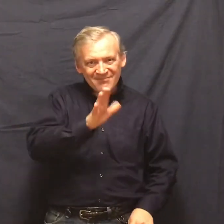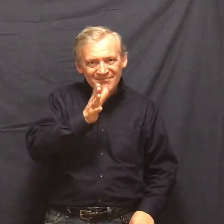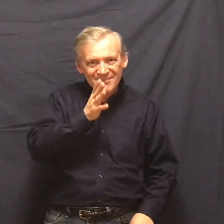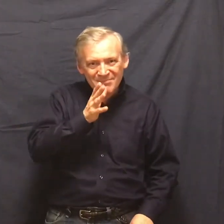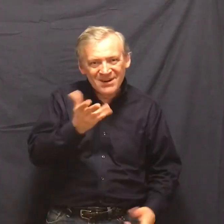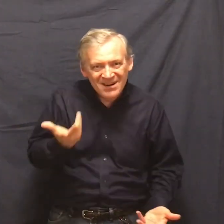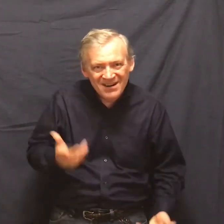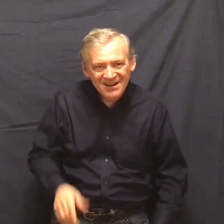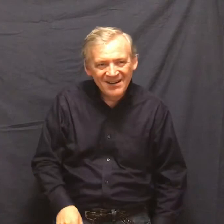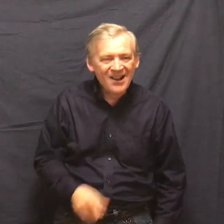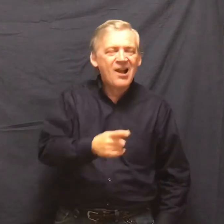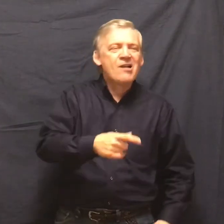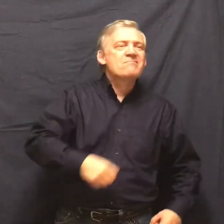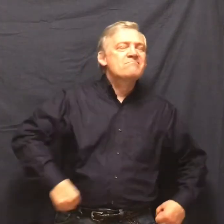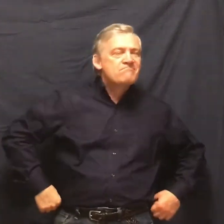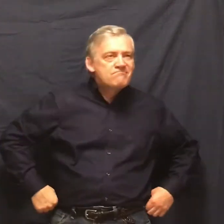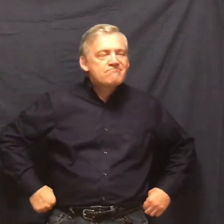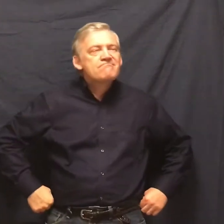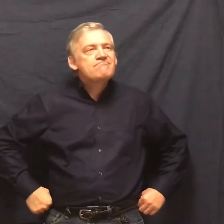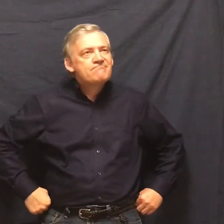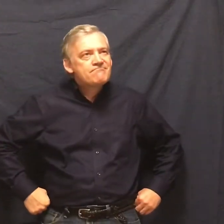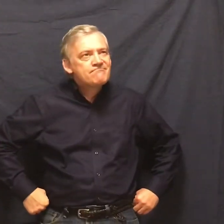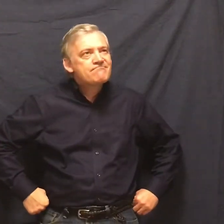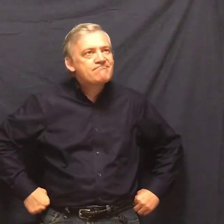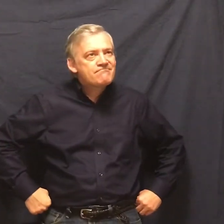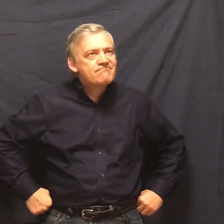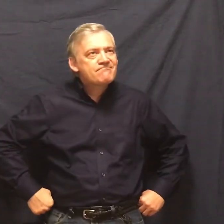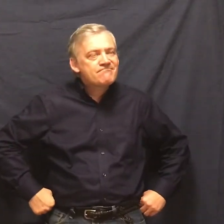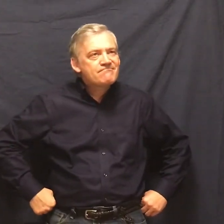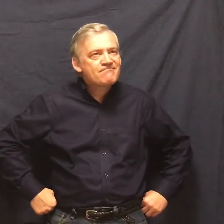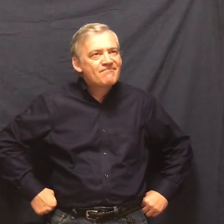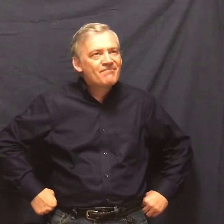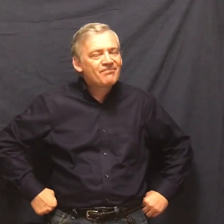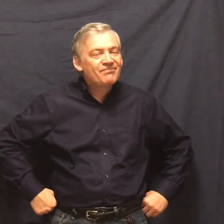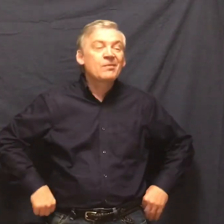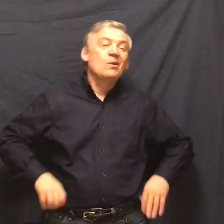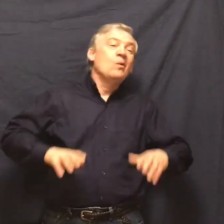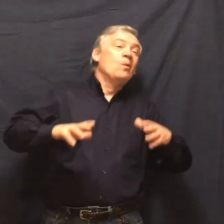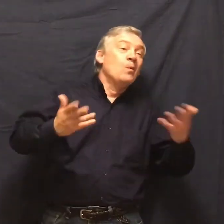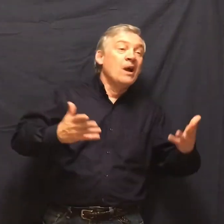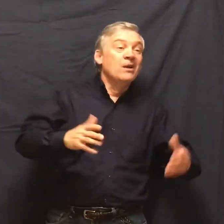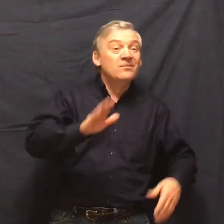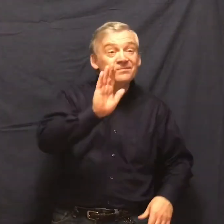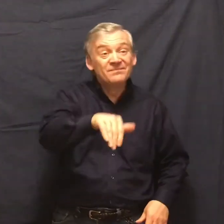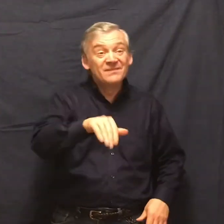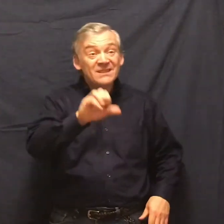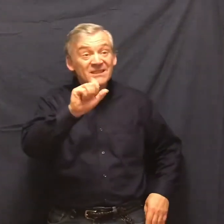Carlson said thoughtfully. Well, look a here, Slim, I been thinking.